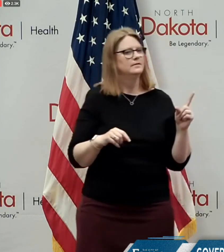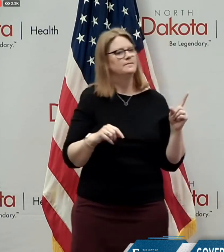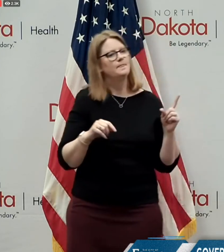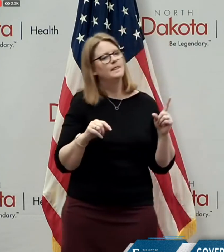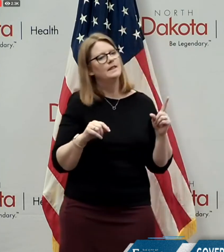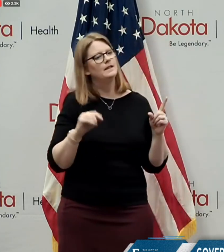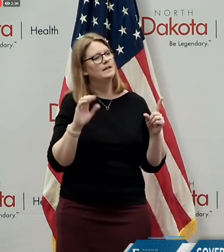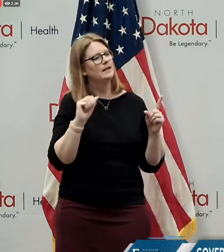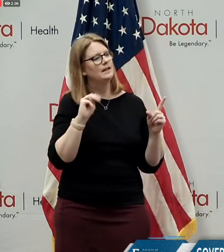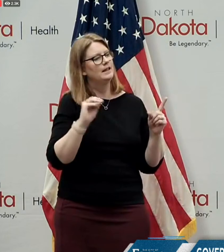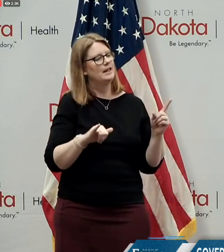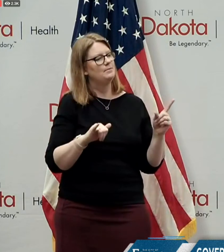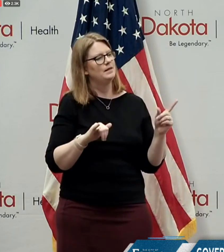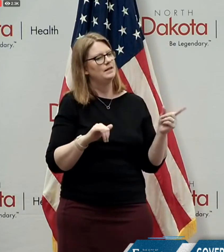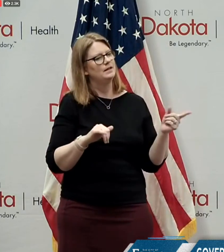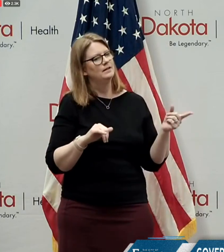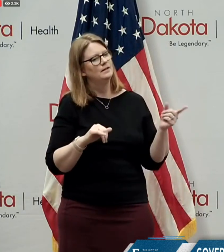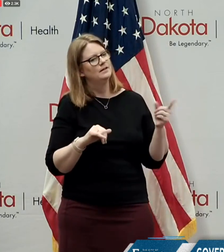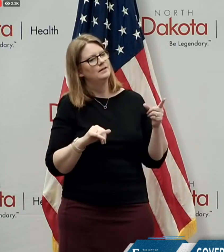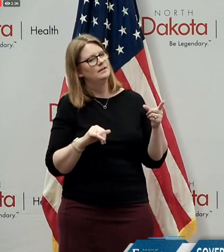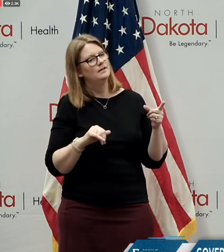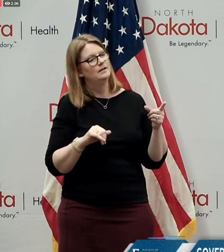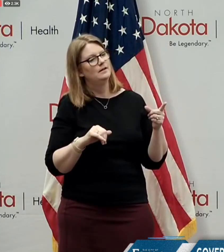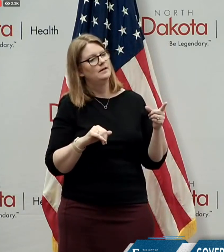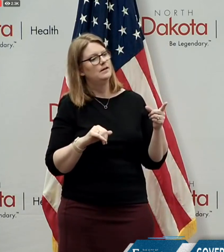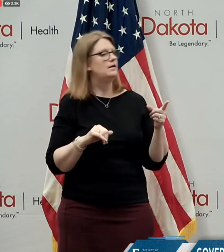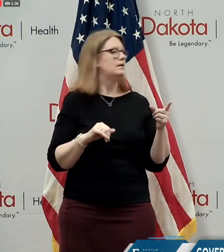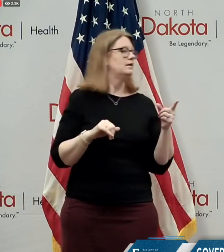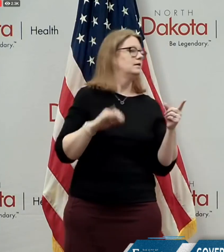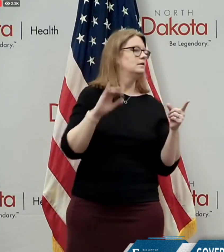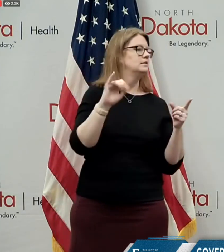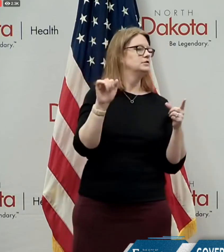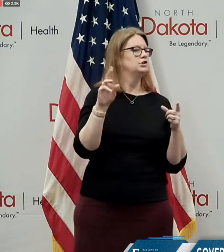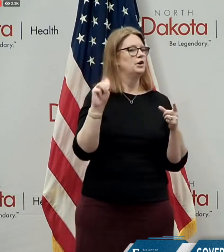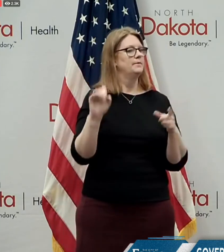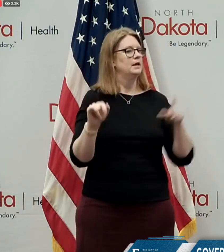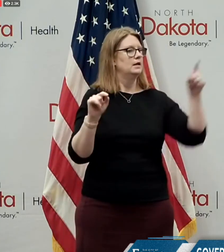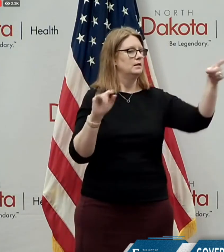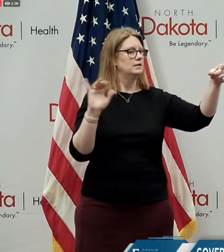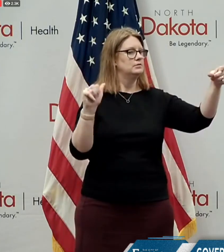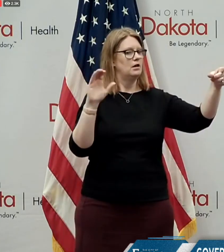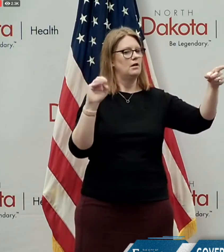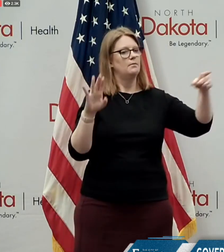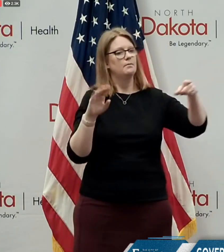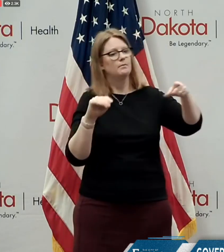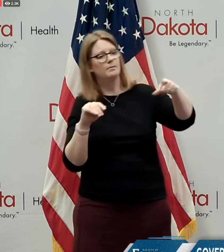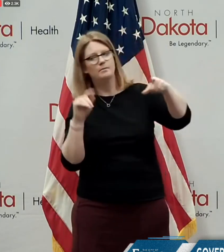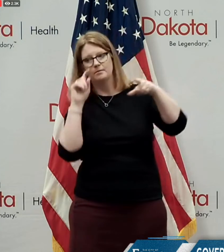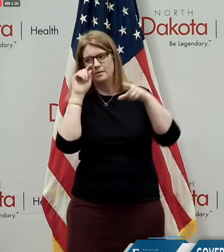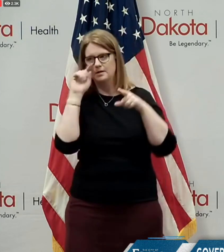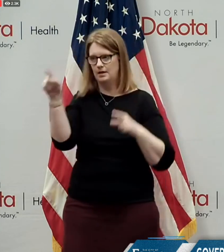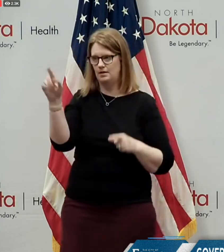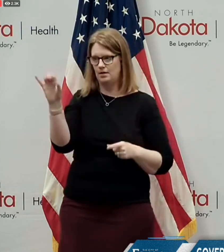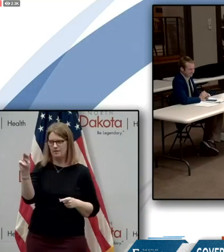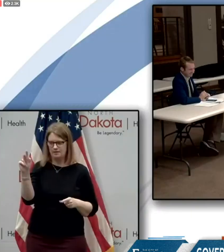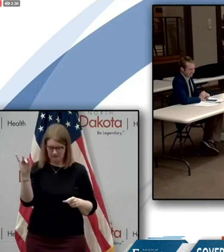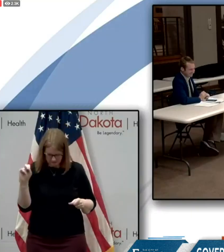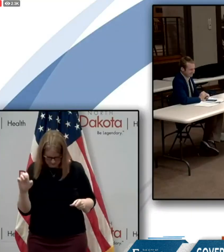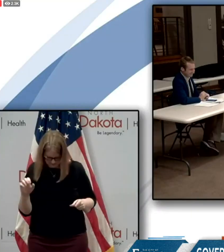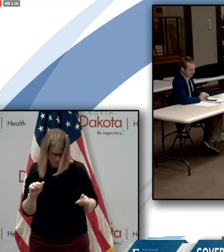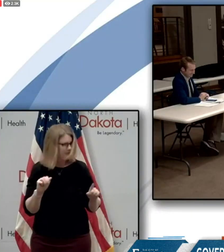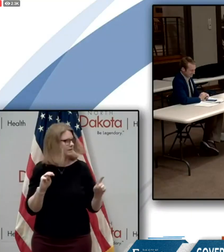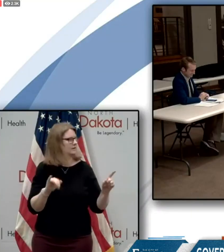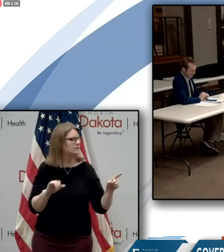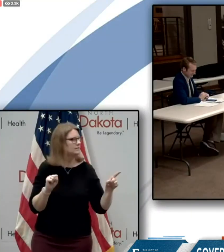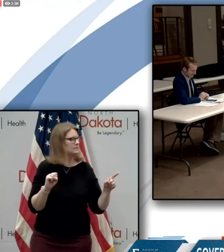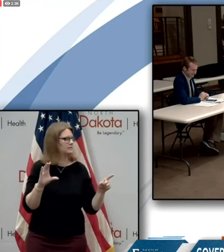I'm going to go Amy, and then Jeremy, and then Jacob, and then back to online. I have a couple questions